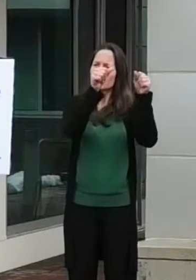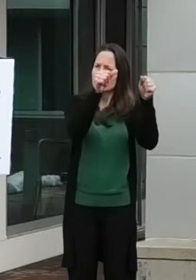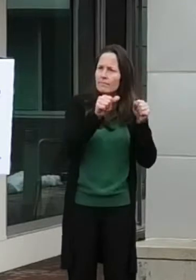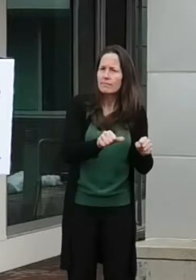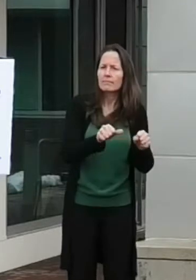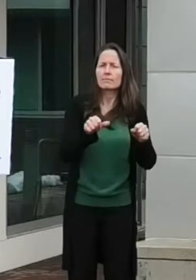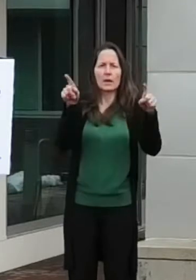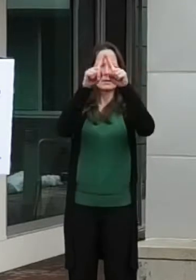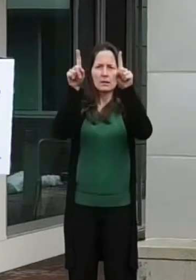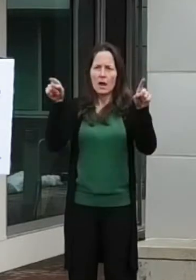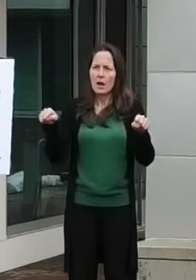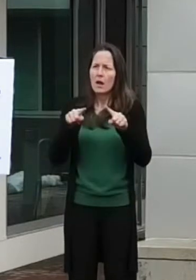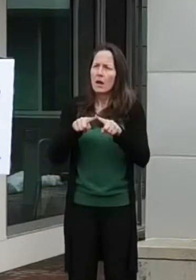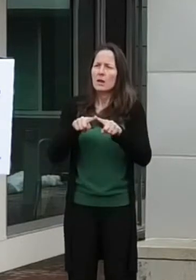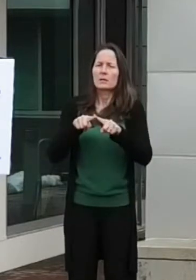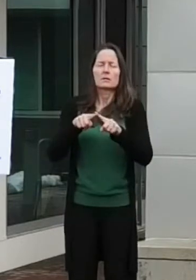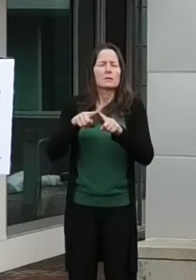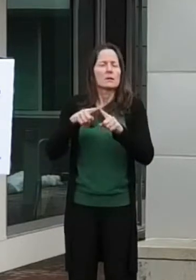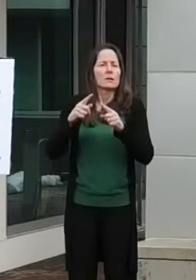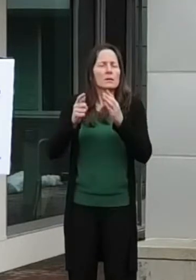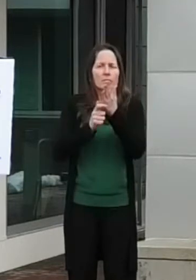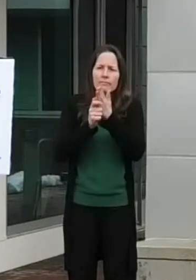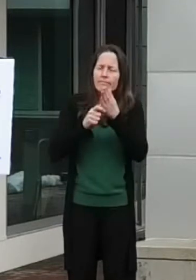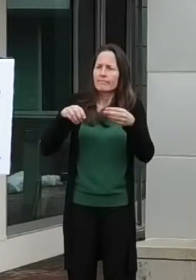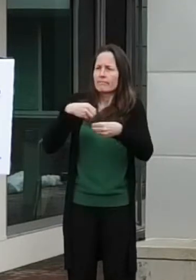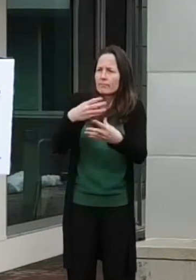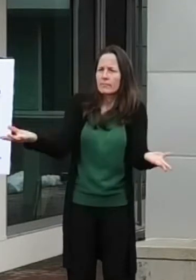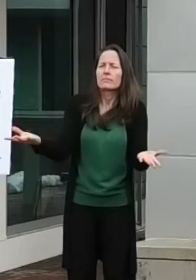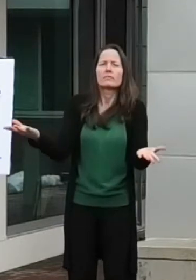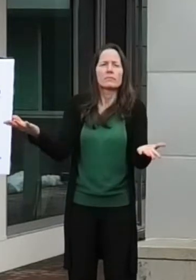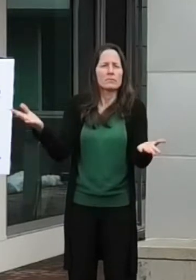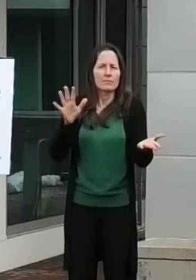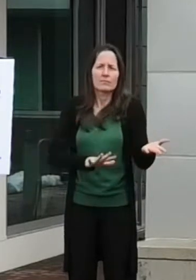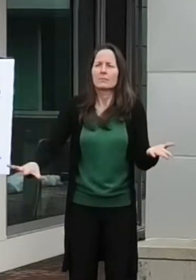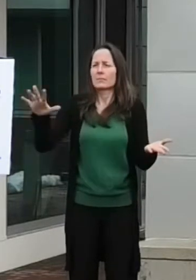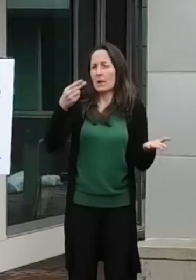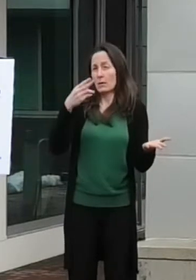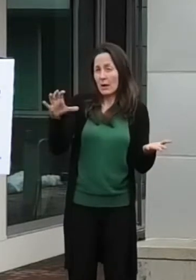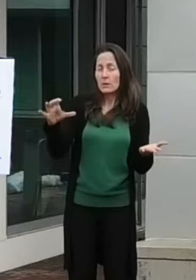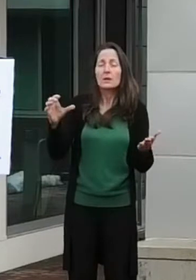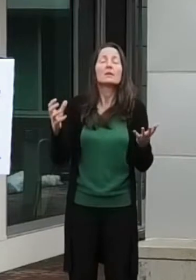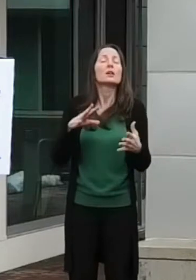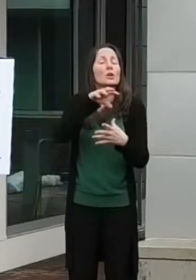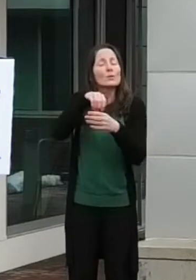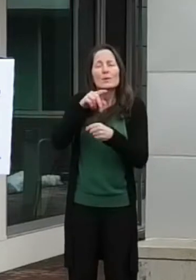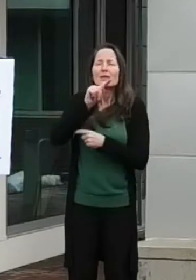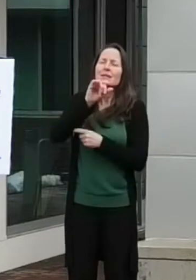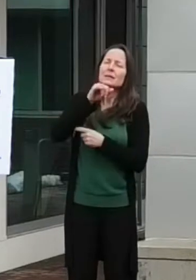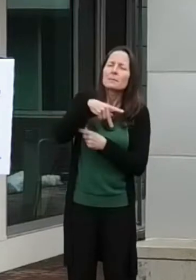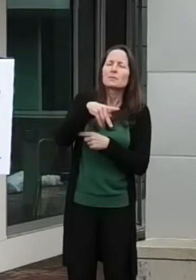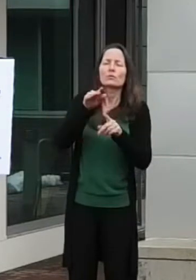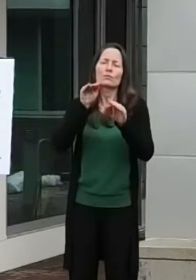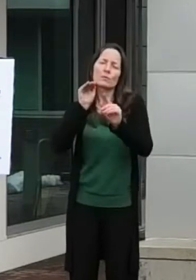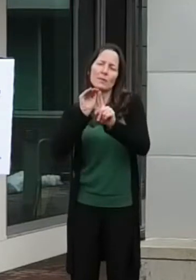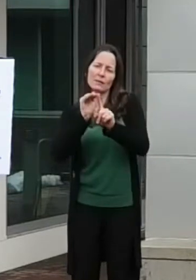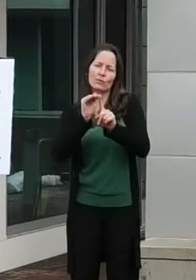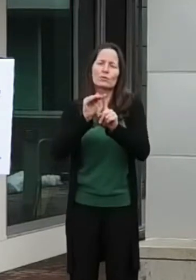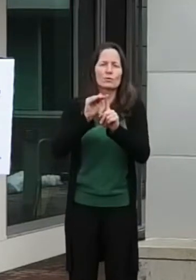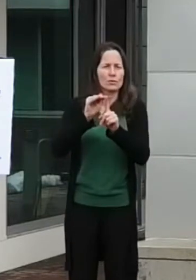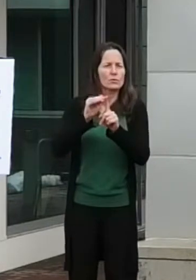signs are displayed prominently throughout the county, and COVID tips and reminders are available.